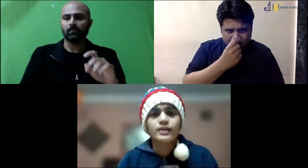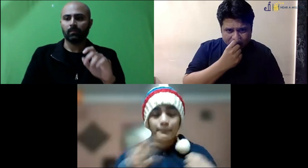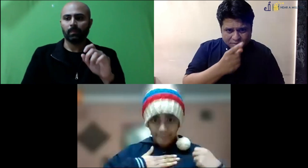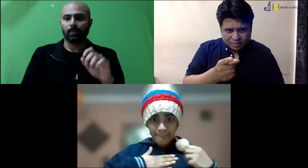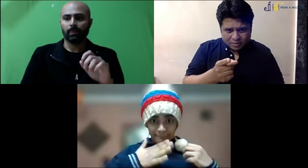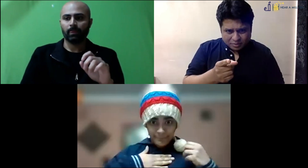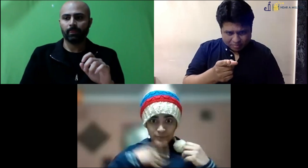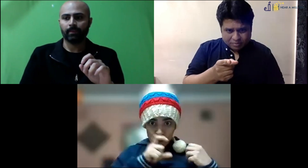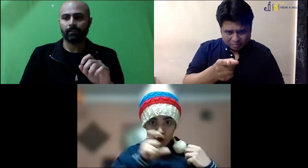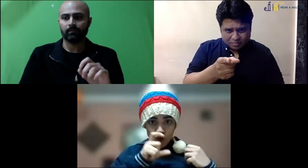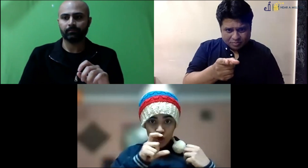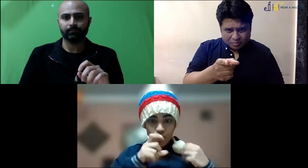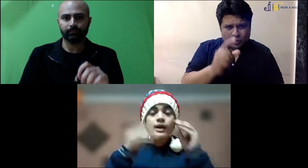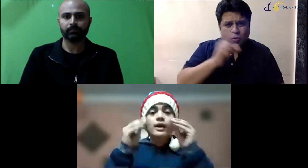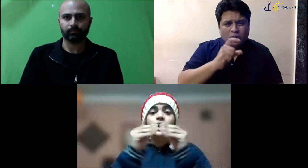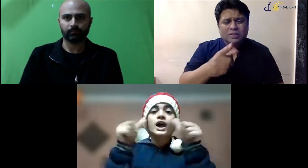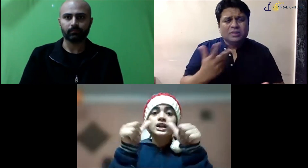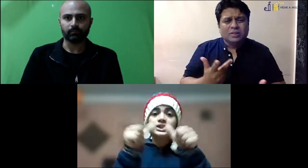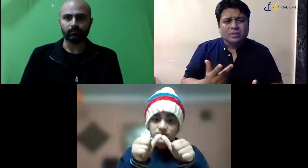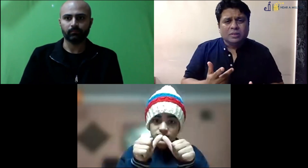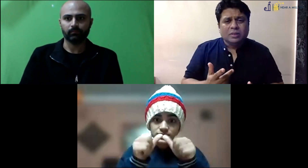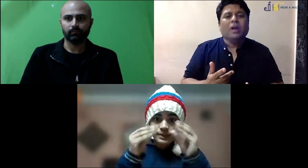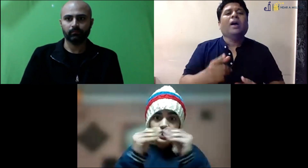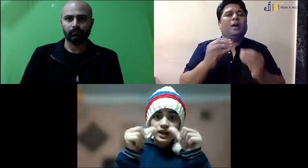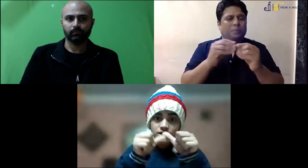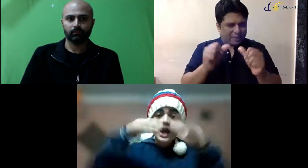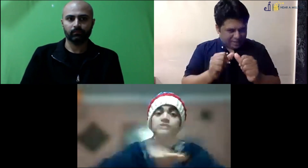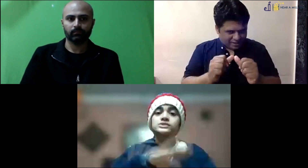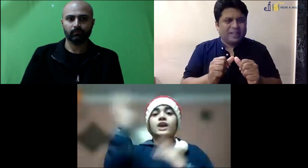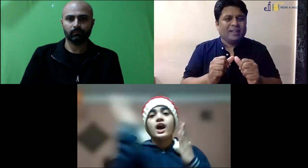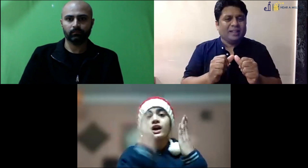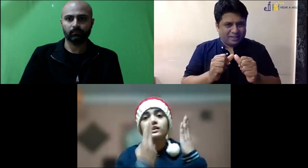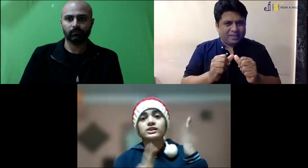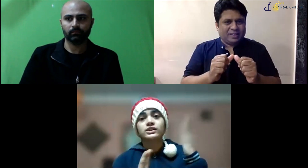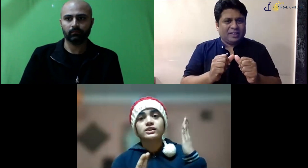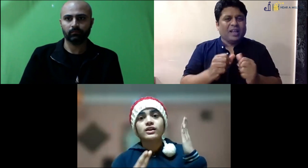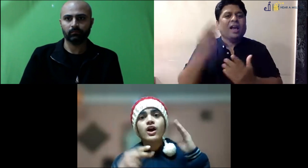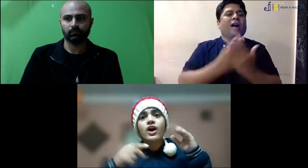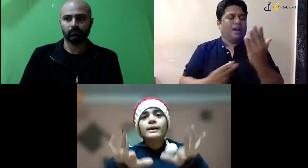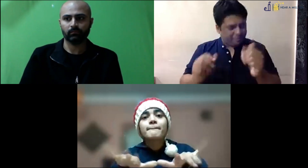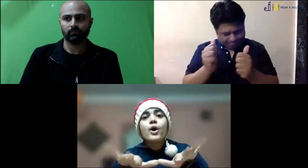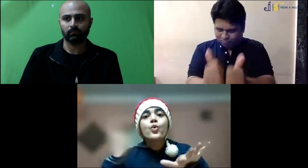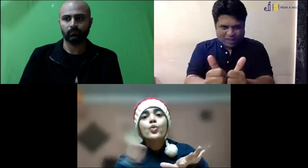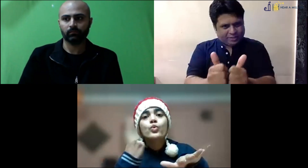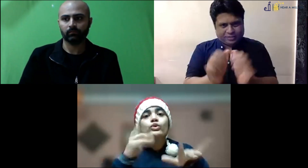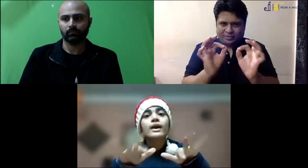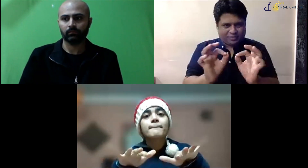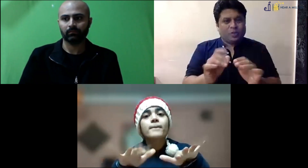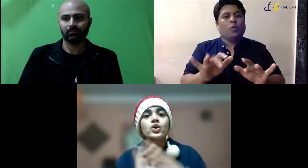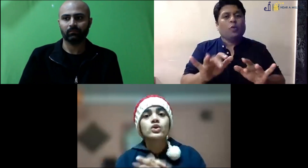BCom, right? You are asking me? Yes, I'm studying BA in